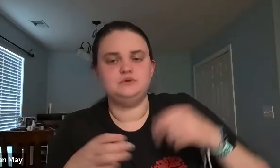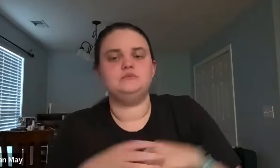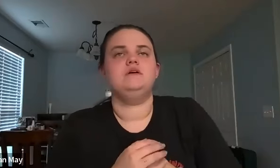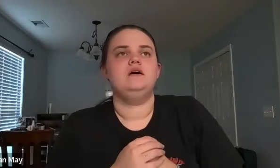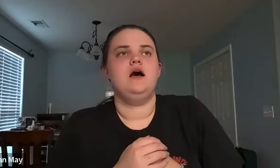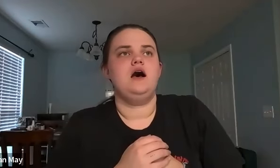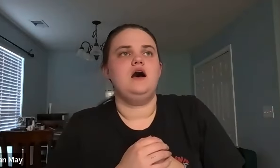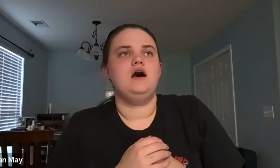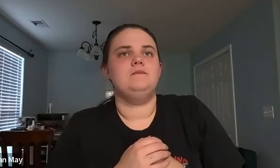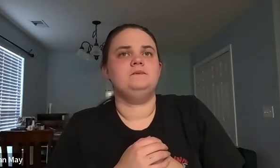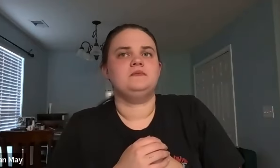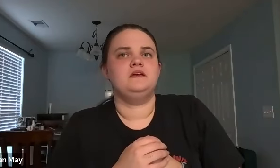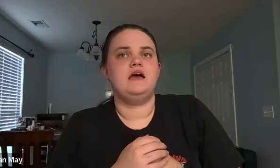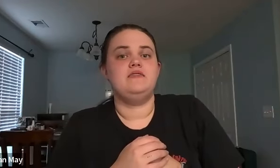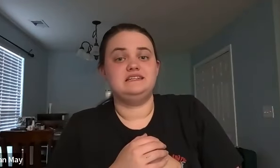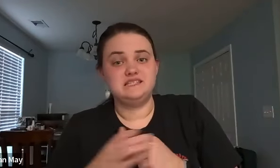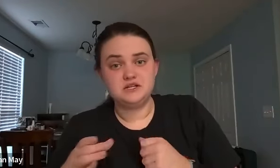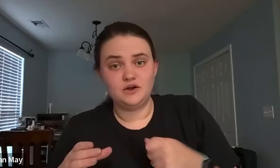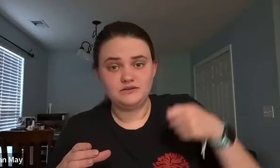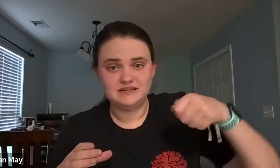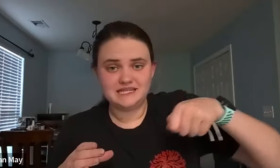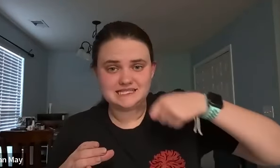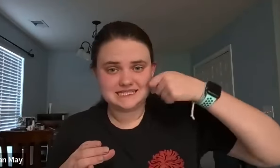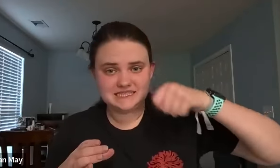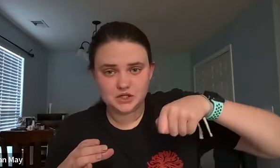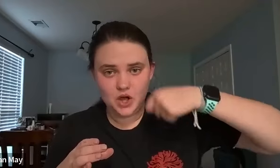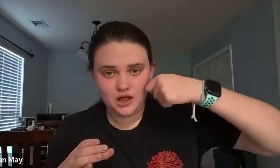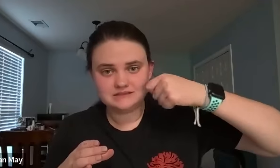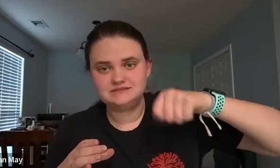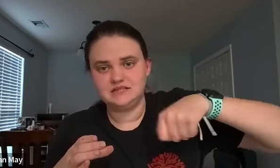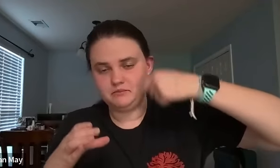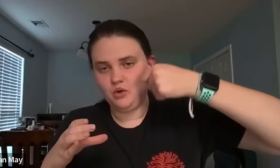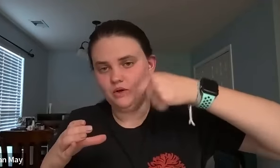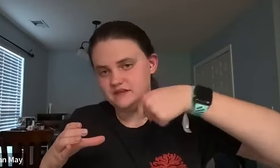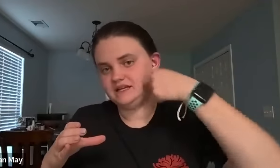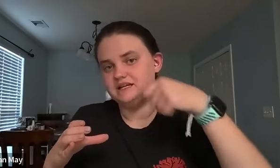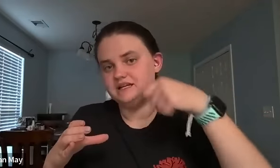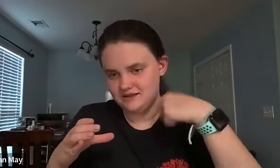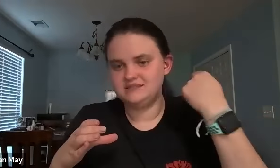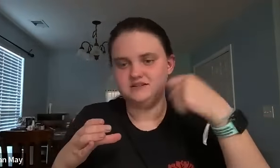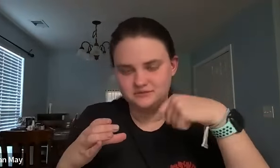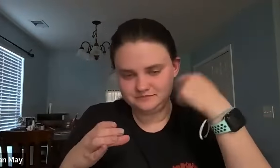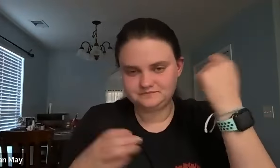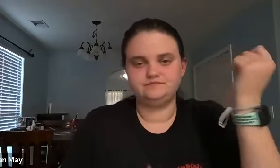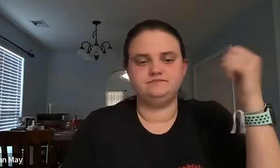Soup. And then cereal is cereal, like bowl and then eating it. Yeah, cereal.